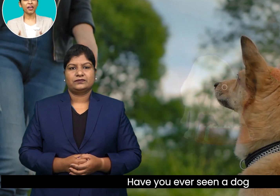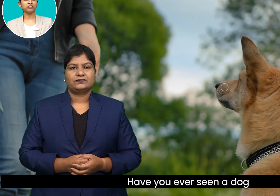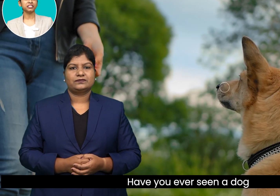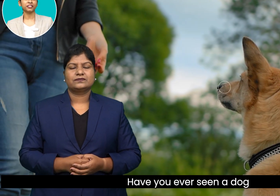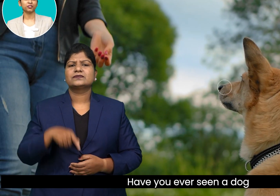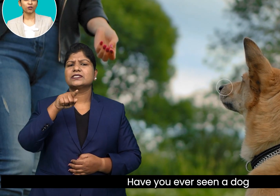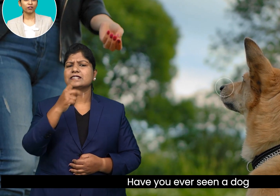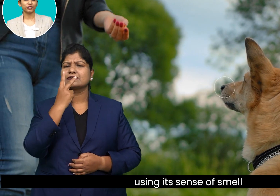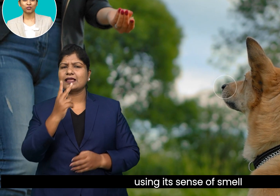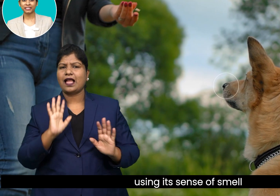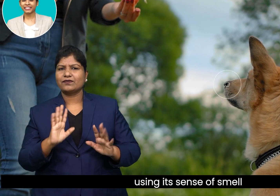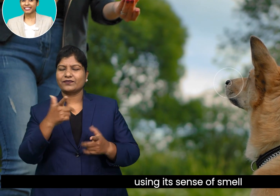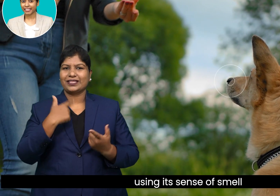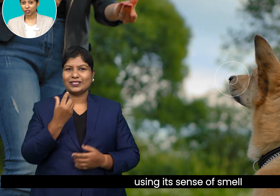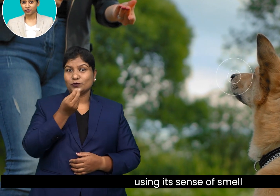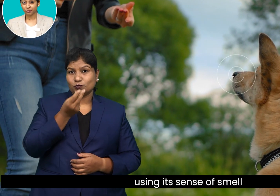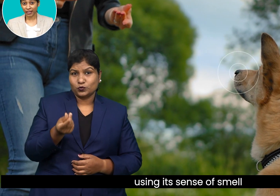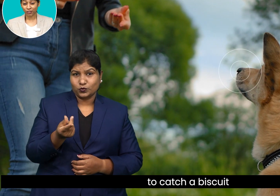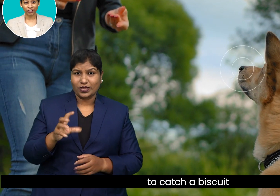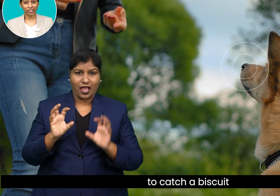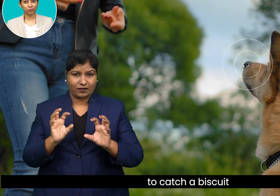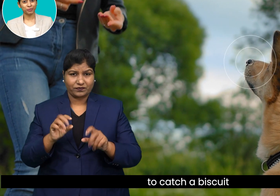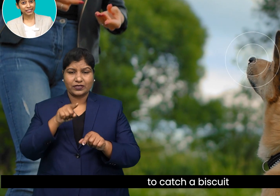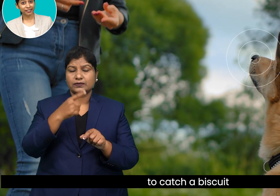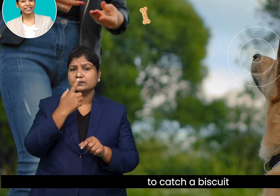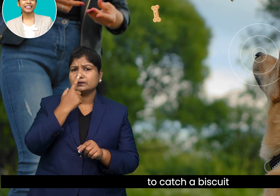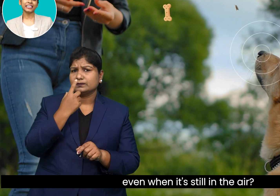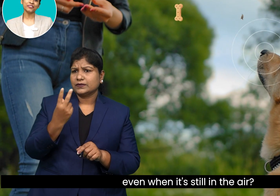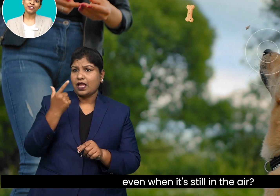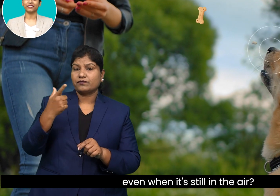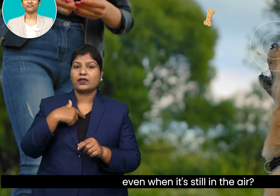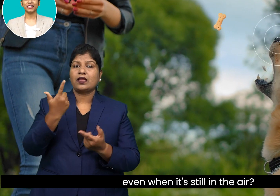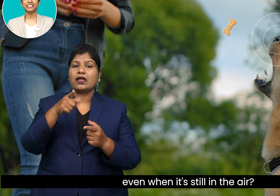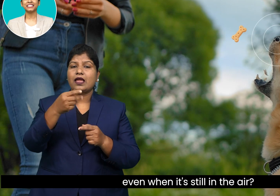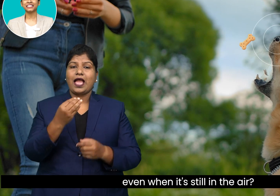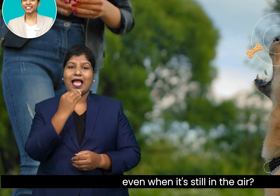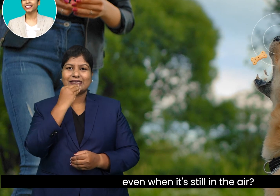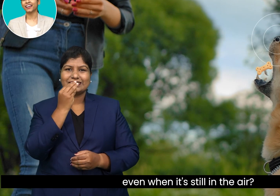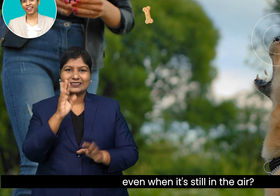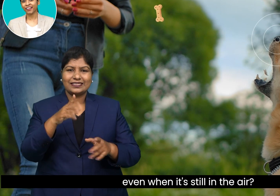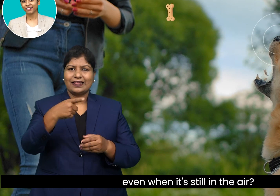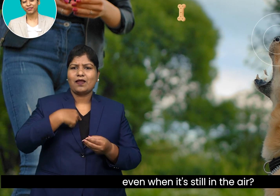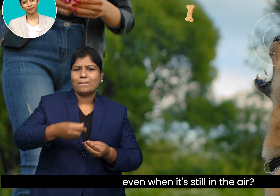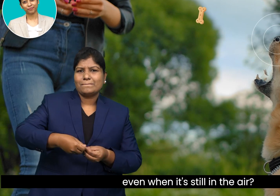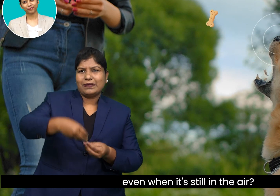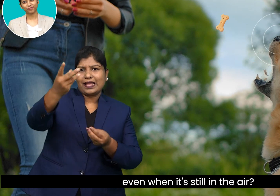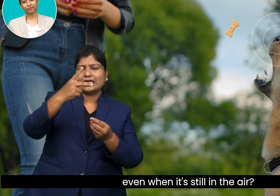Have you ever seen a dog using its sense of smell to catch a biscuit even when it's still in the